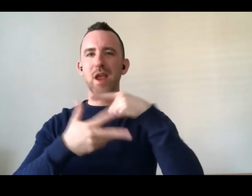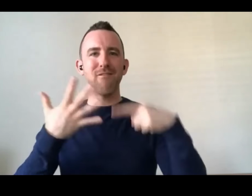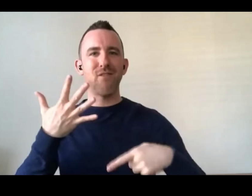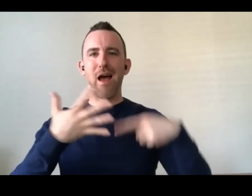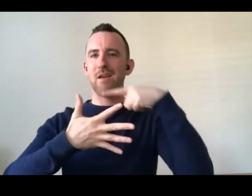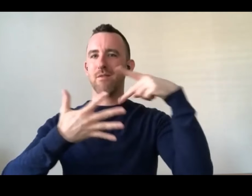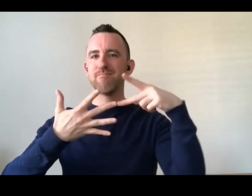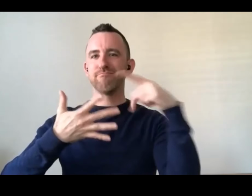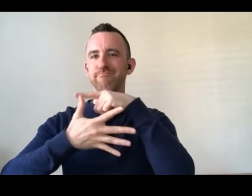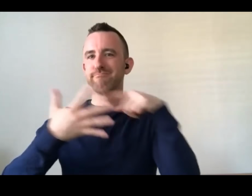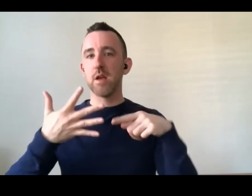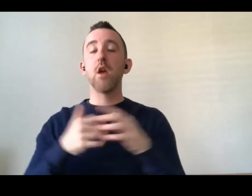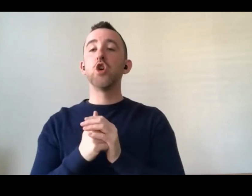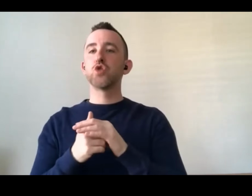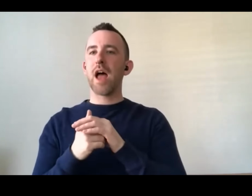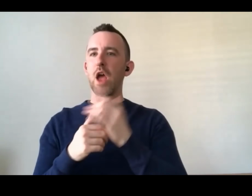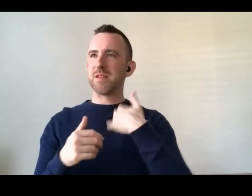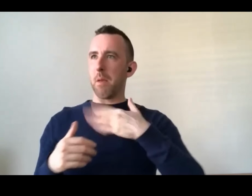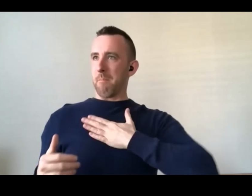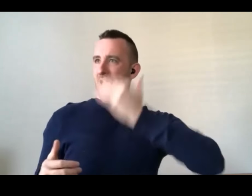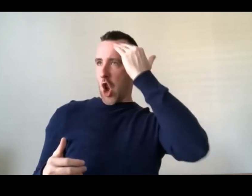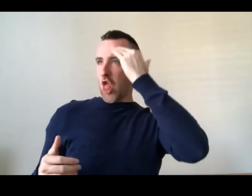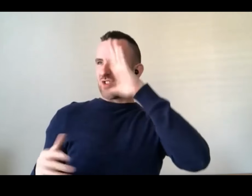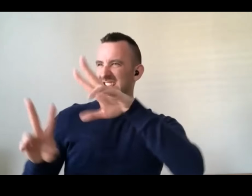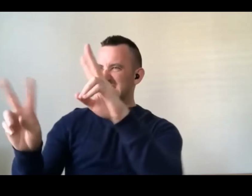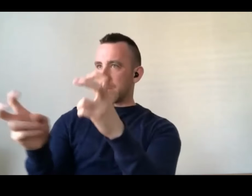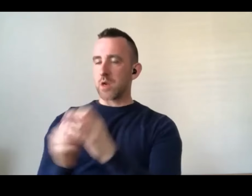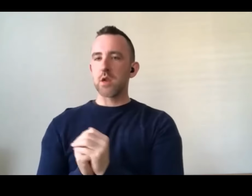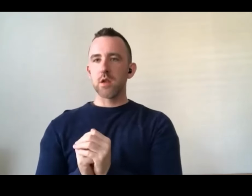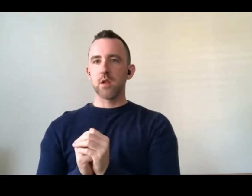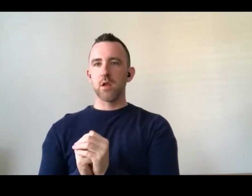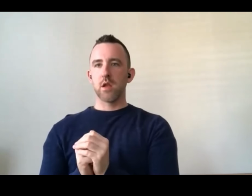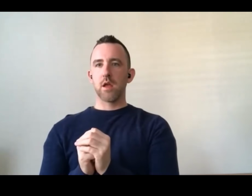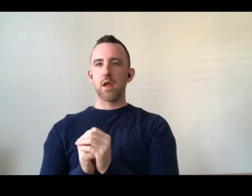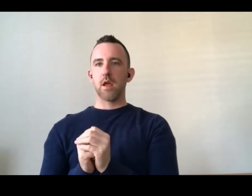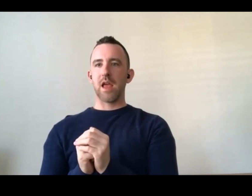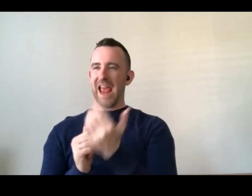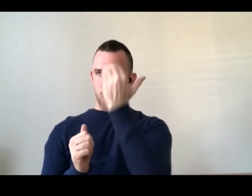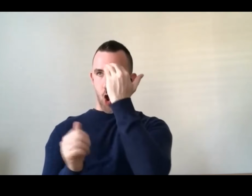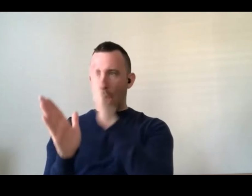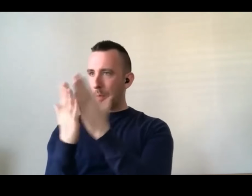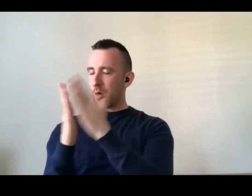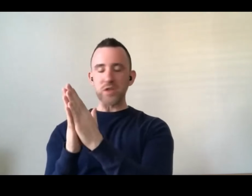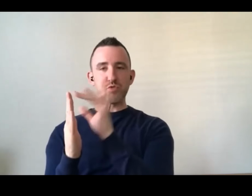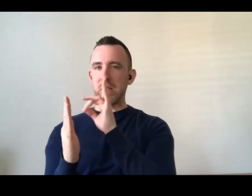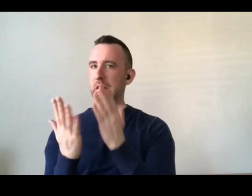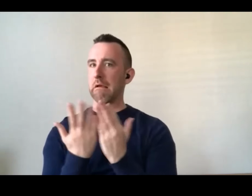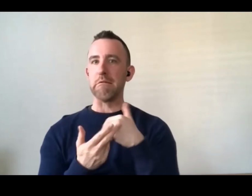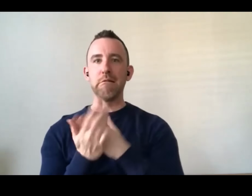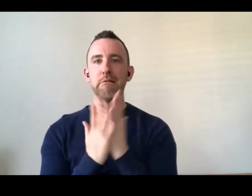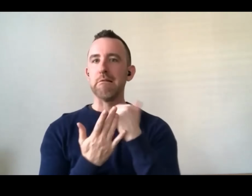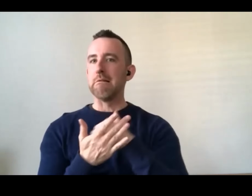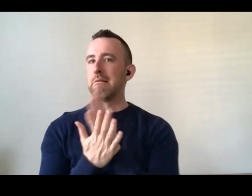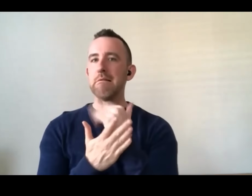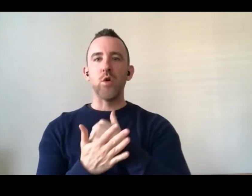So I would go into this saying, like, here's my knowledge of this subject. And I would say, I know that those books inside and out. Or having another person who